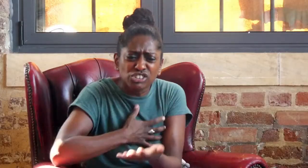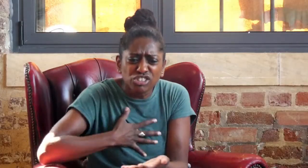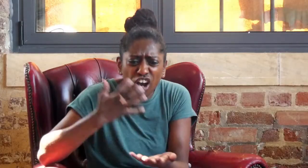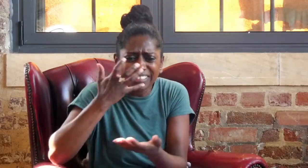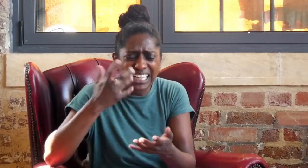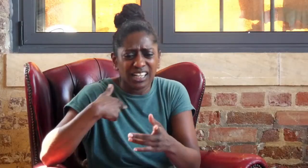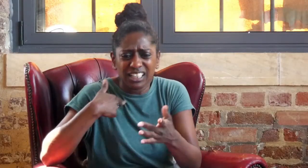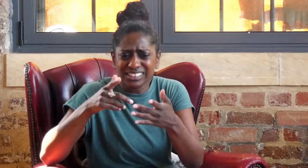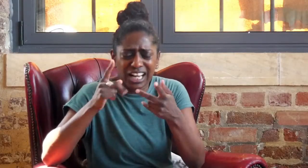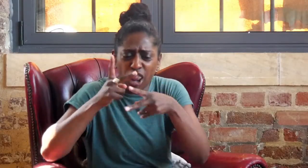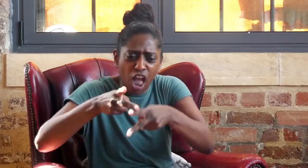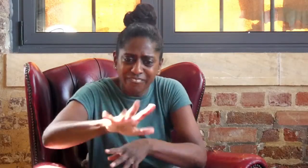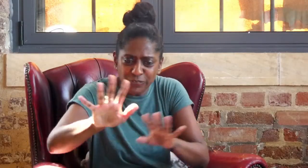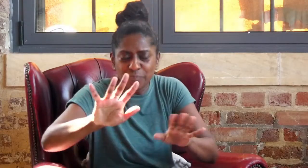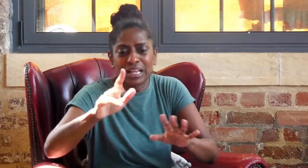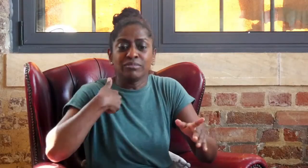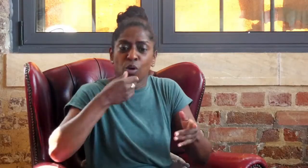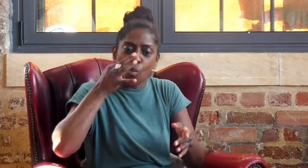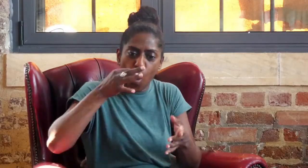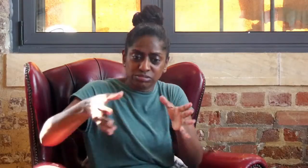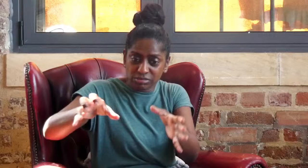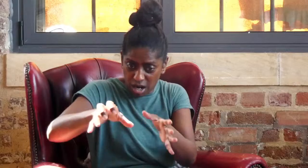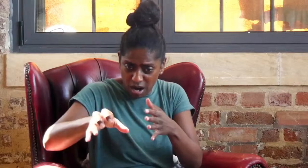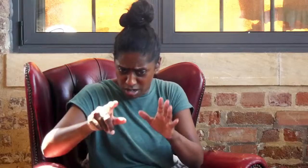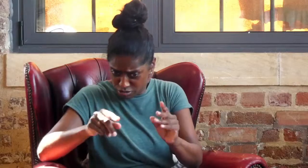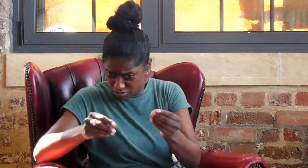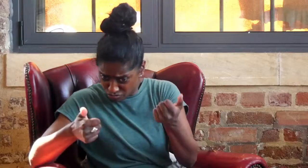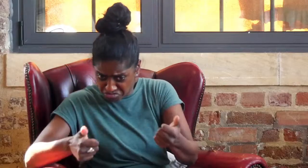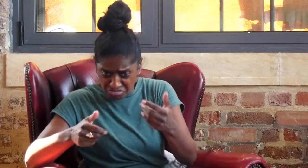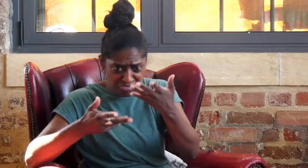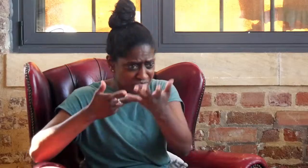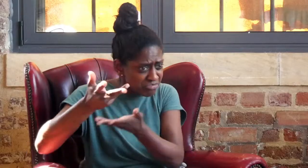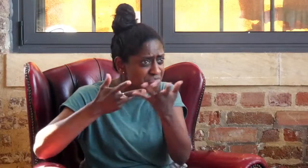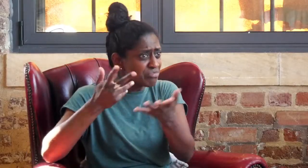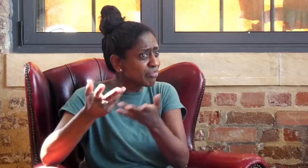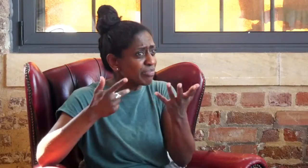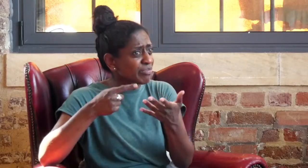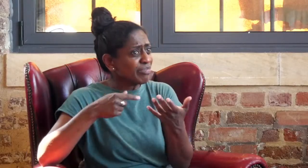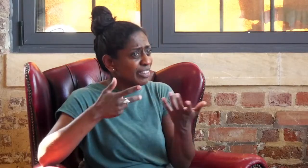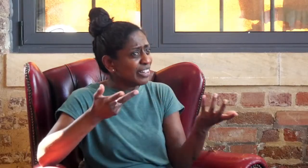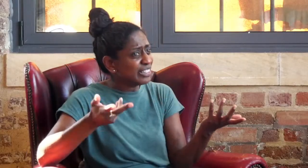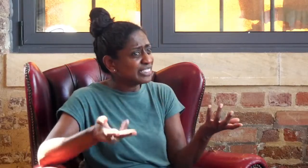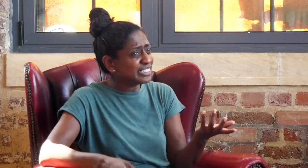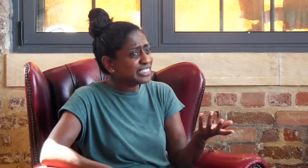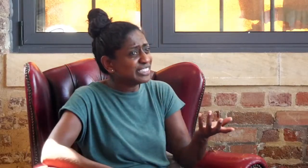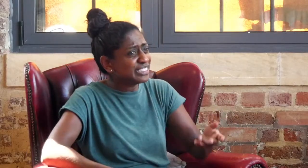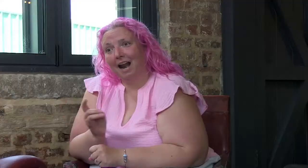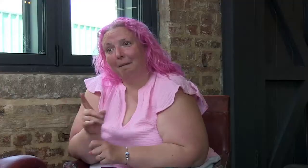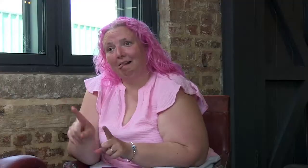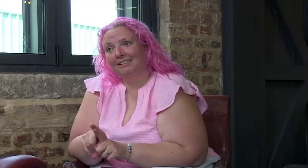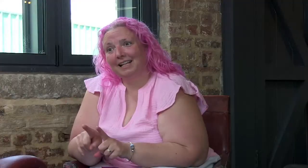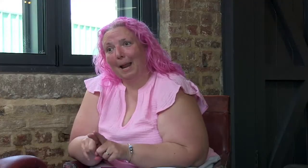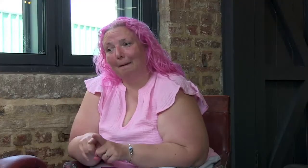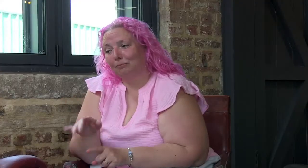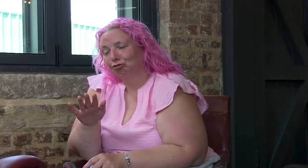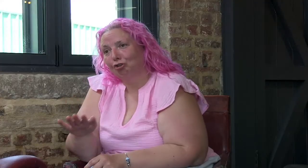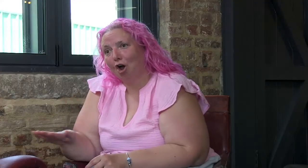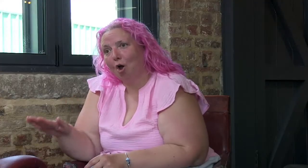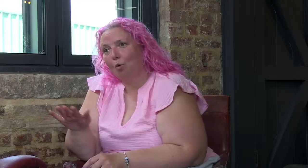after them, you check their leaves, say, oh sorry, I've got to look after you for a little bit, are you still okay? Yeah, you can do that with animals